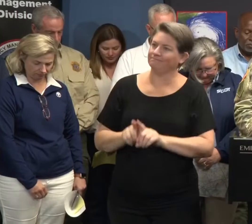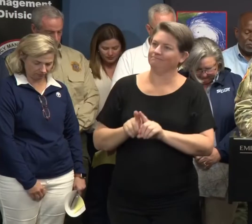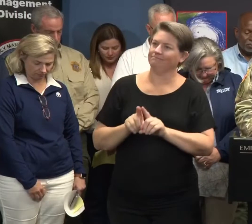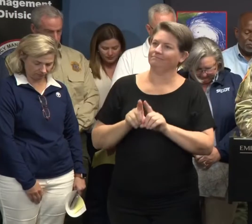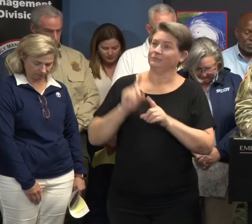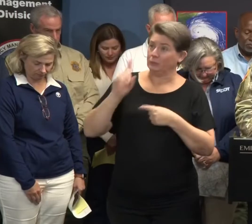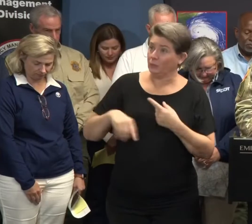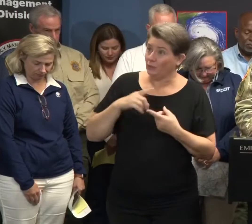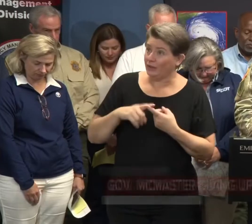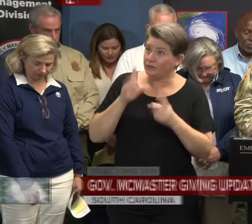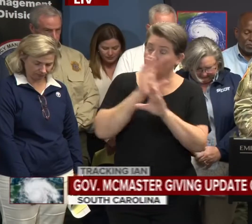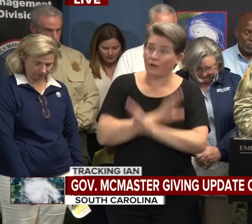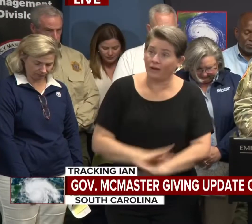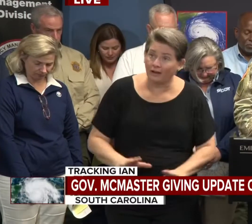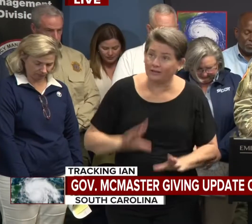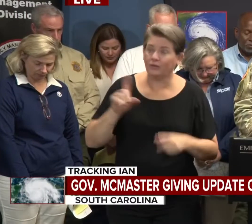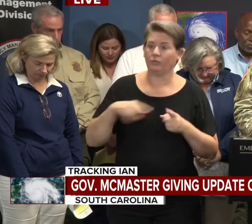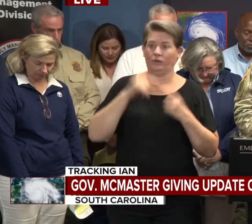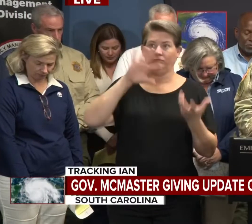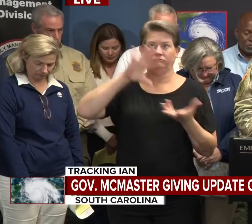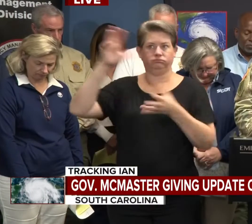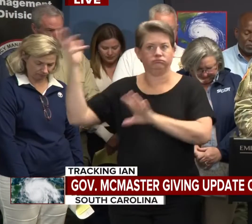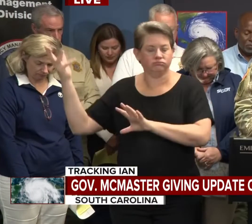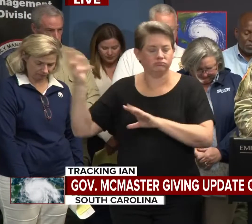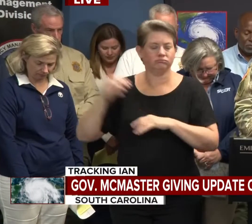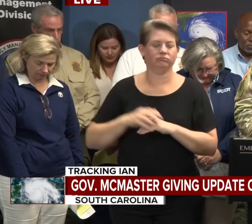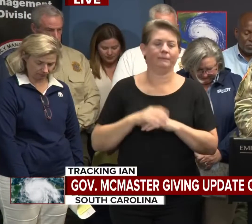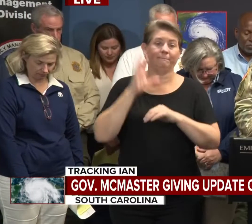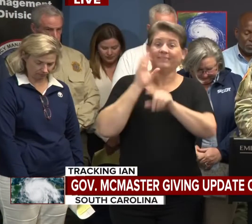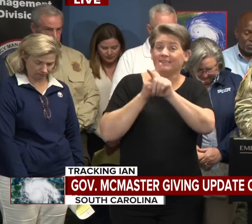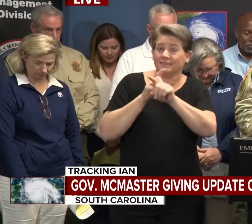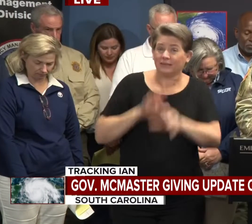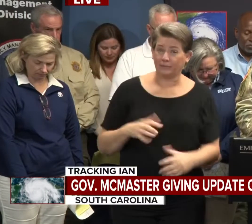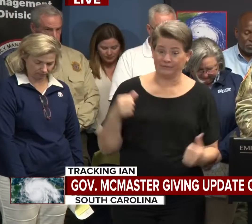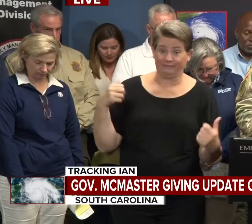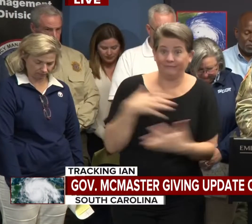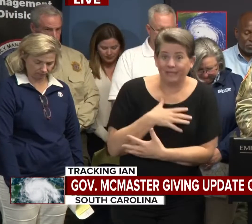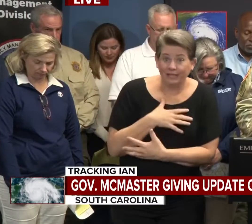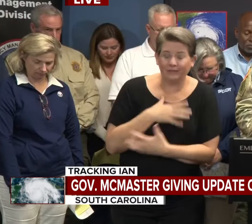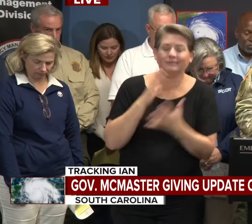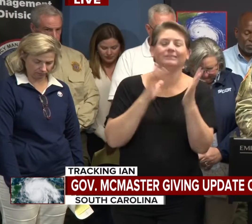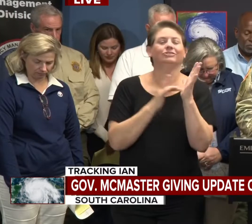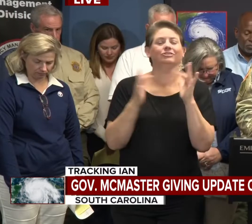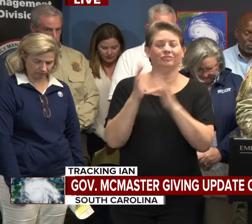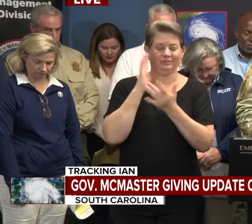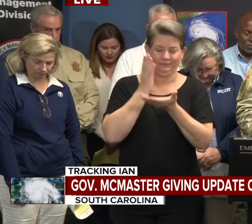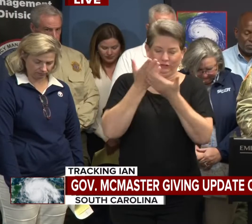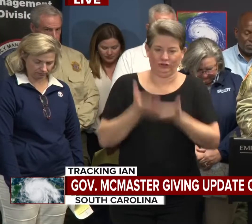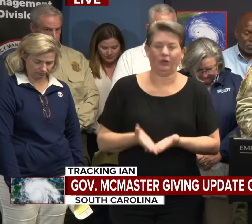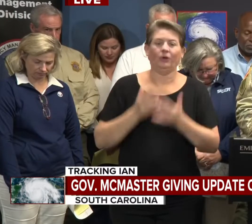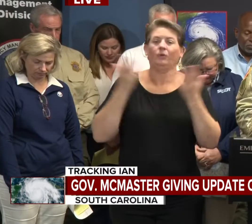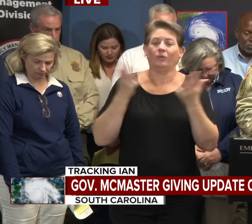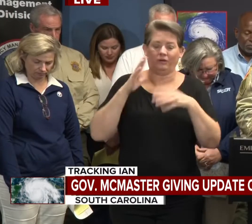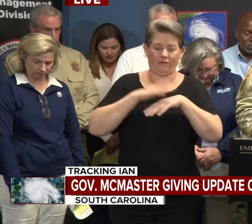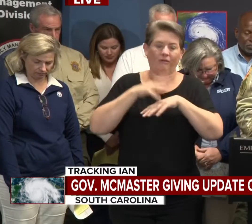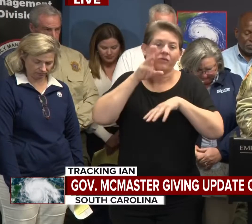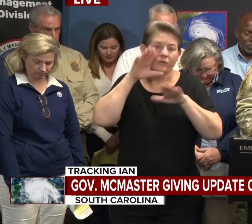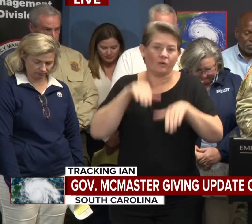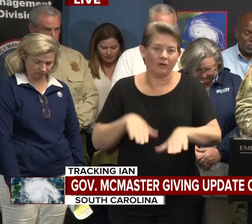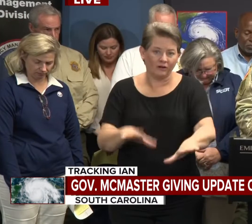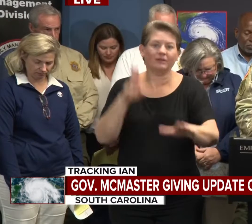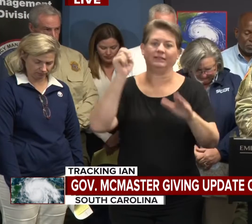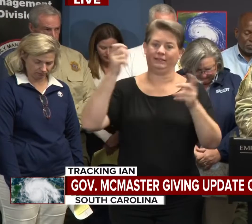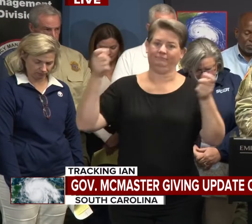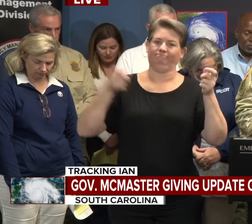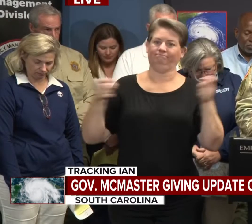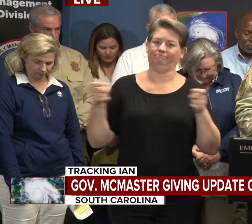calm and the storm. Even when the disciples began to fear, Jesus showed he was Lord over the waters. We ask that you would